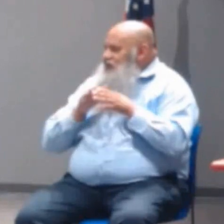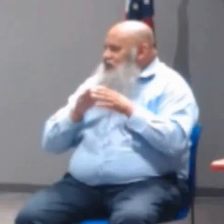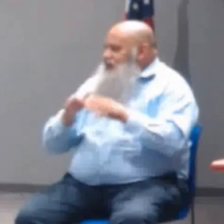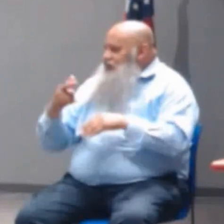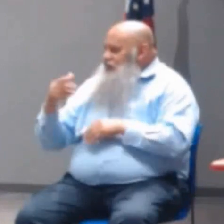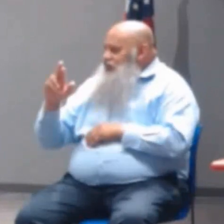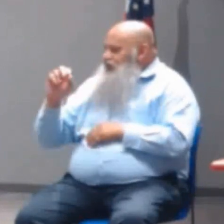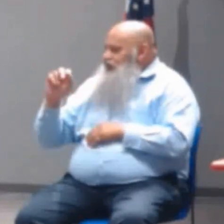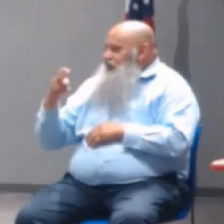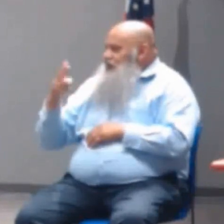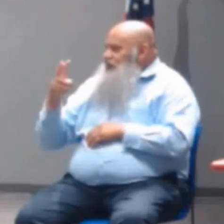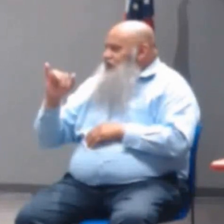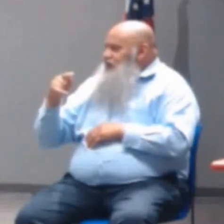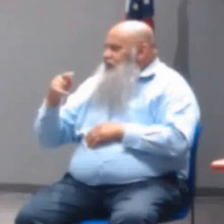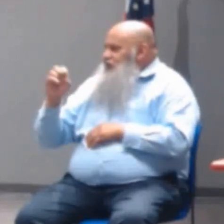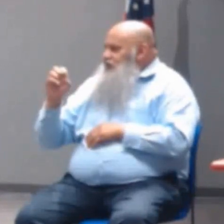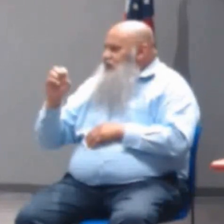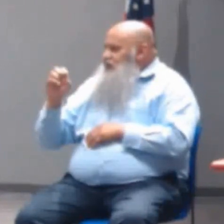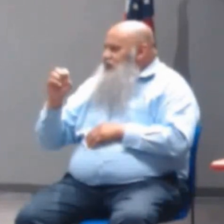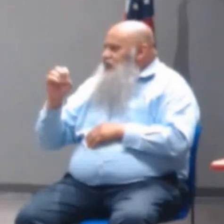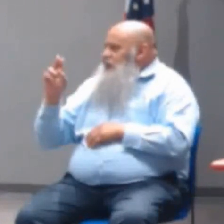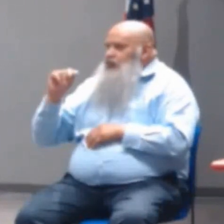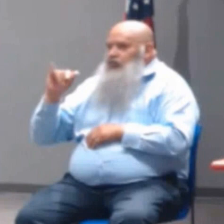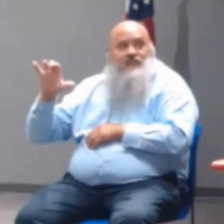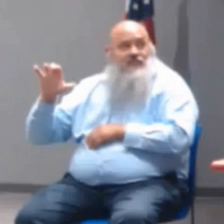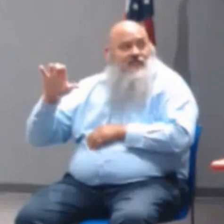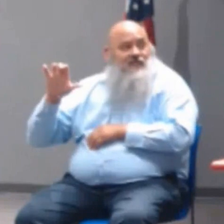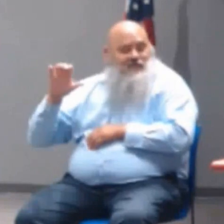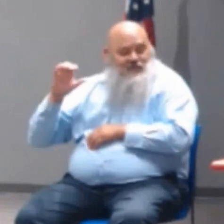Greenwich Village in New York City.